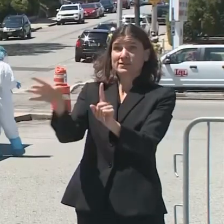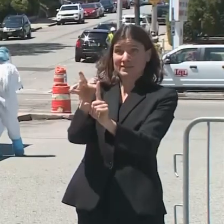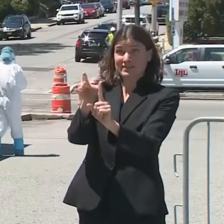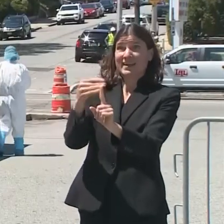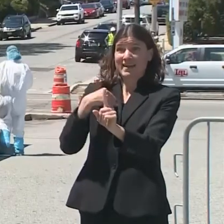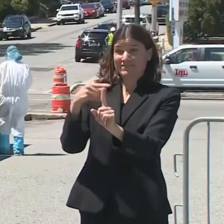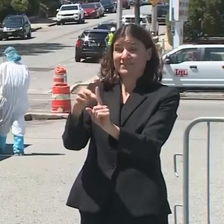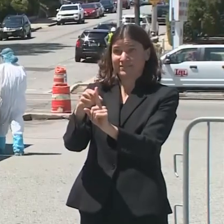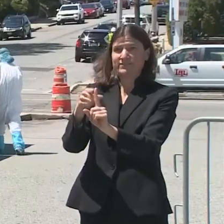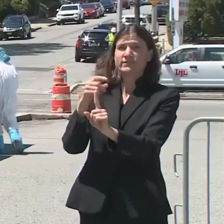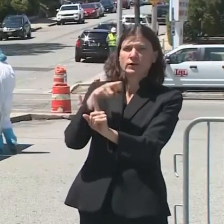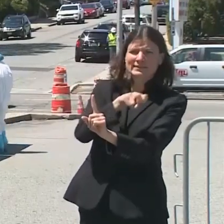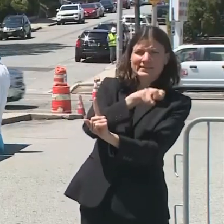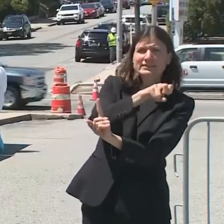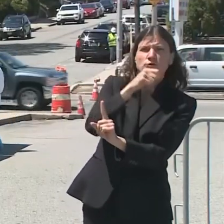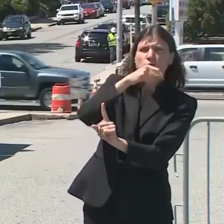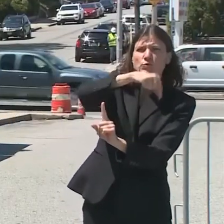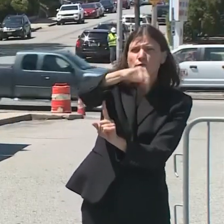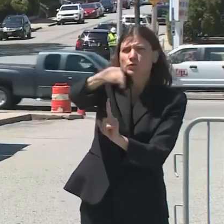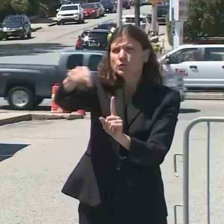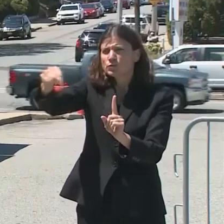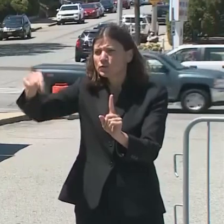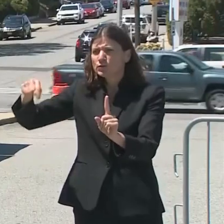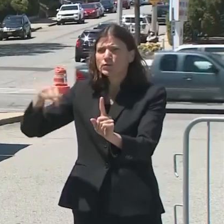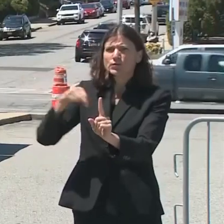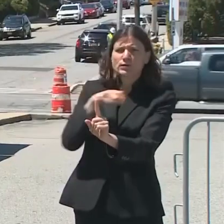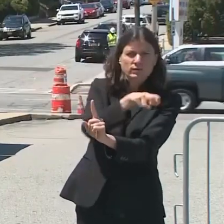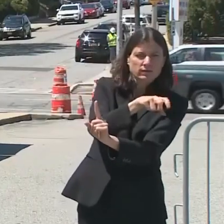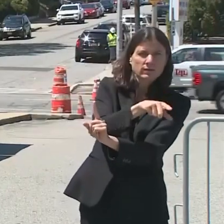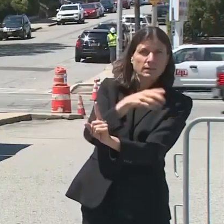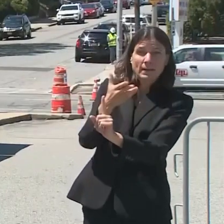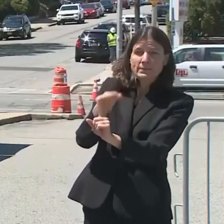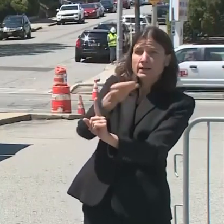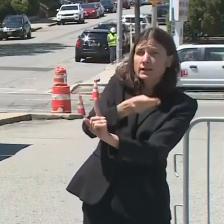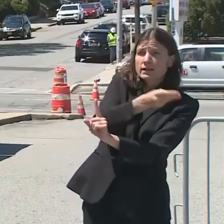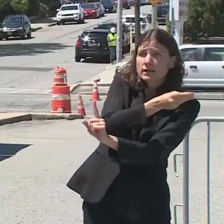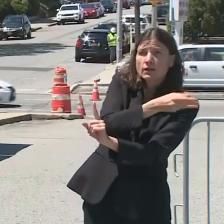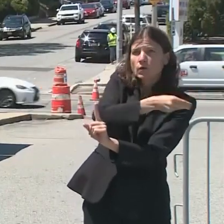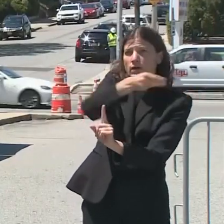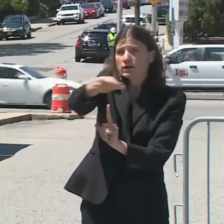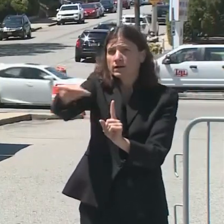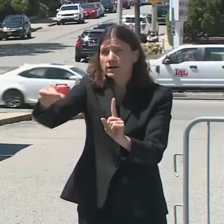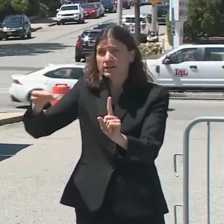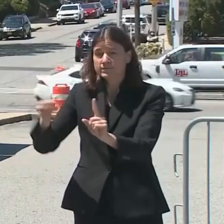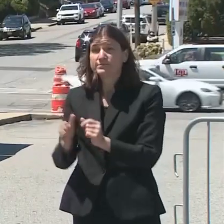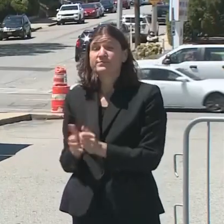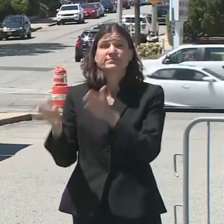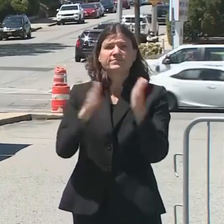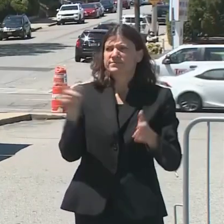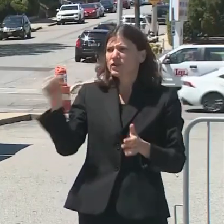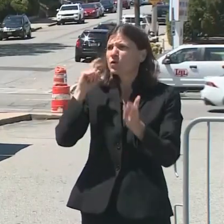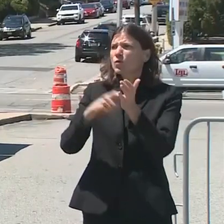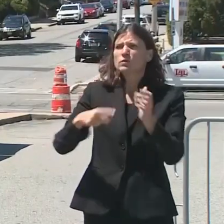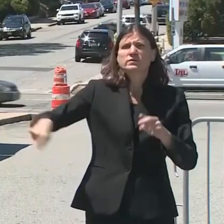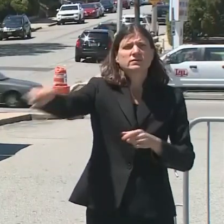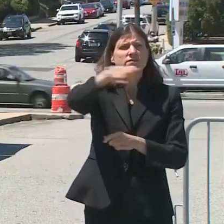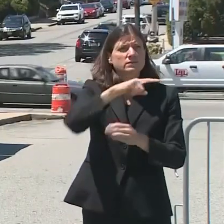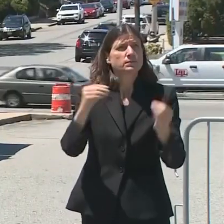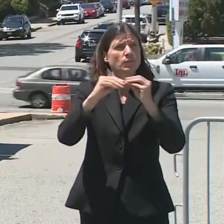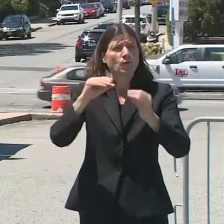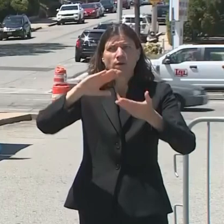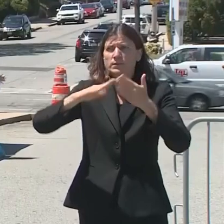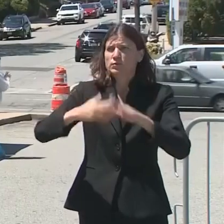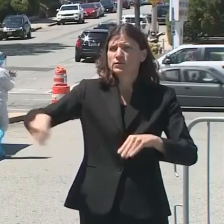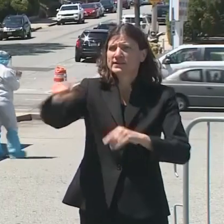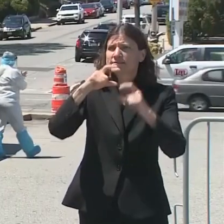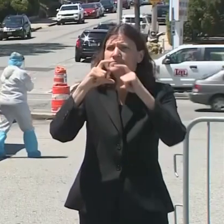public, maintaining social distance, and washing our hands frequently, and using hand sanitizer whenever we see it.